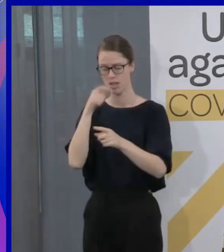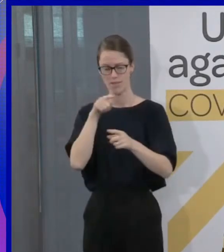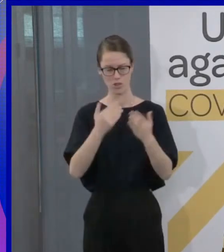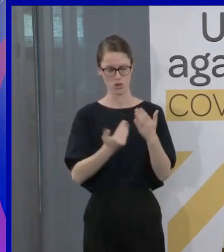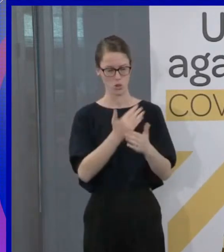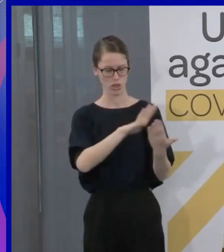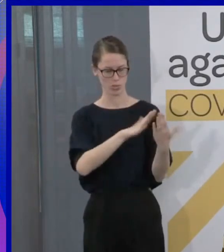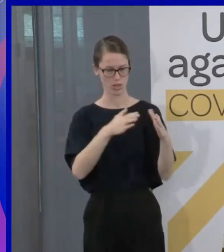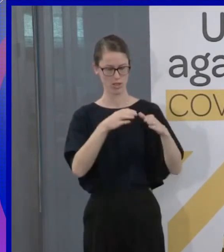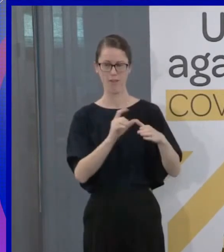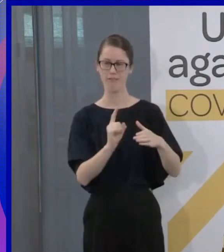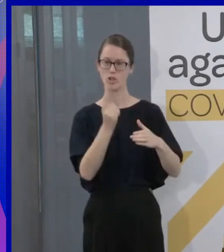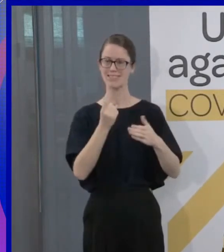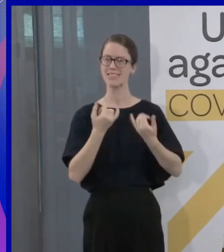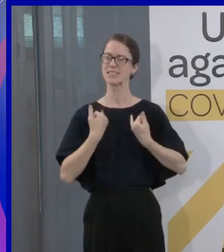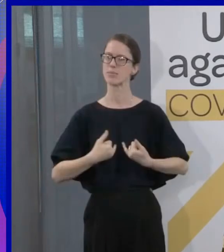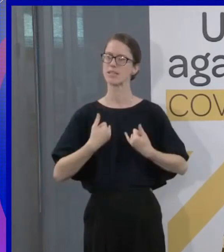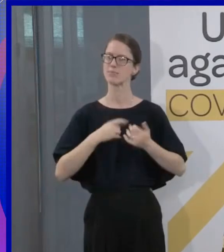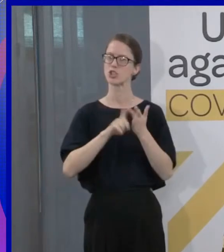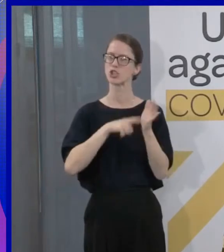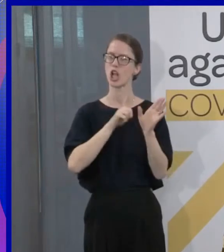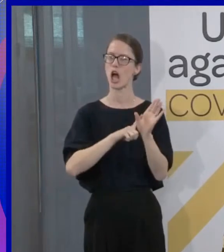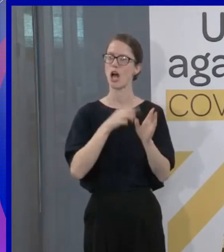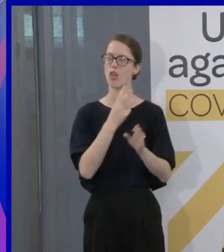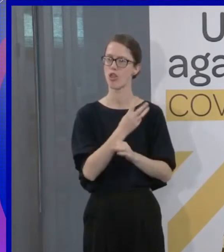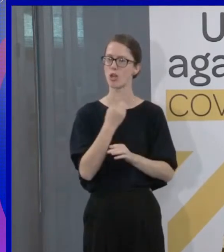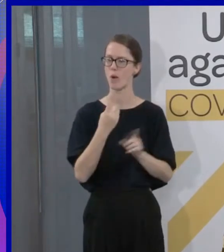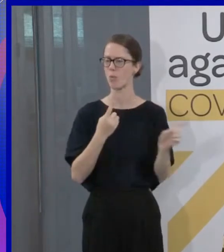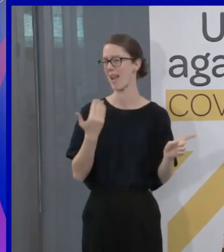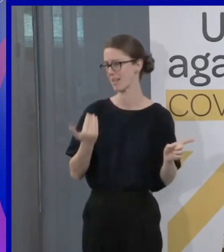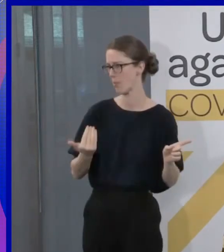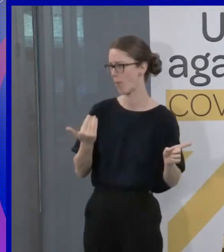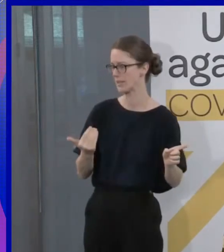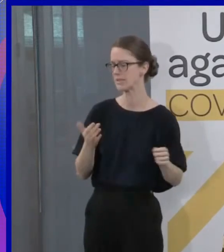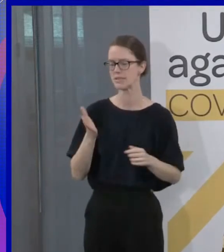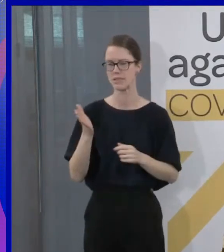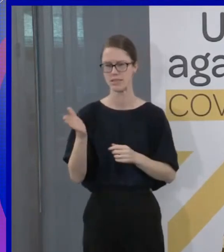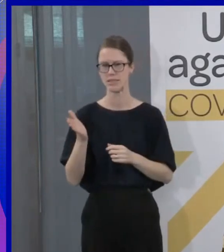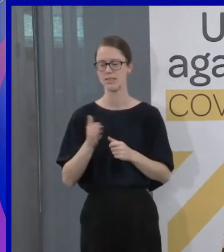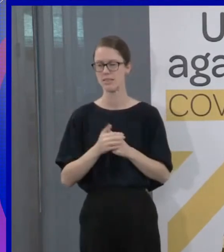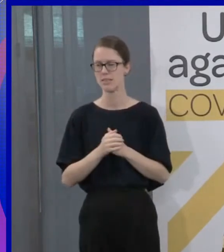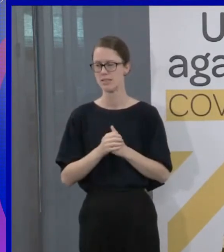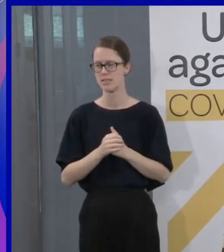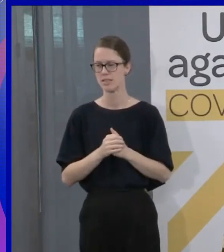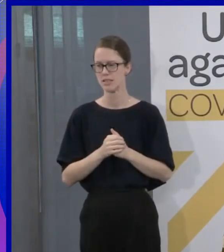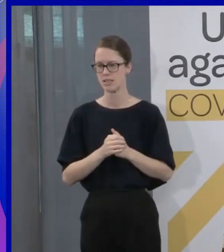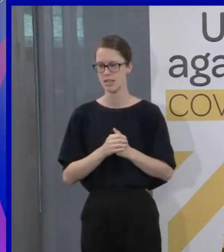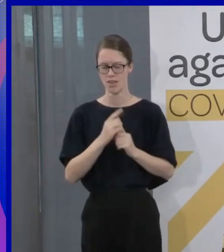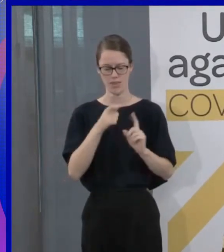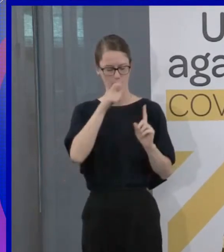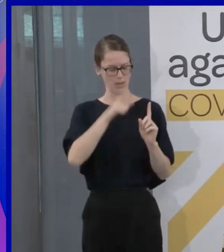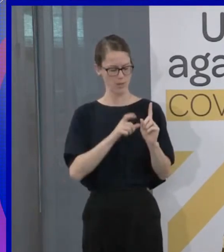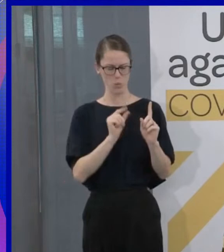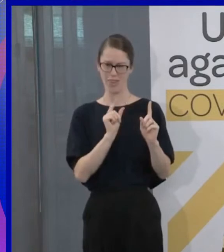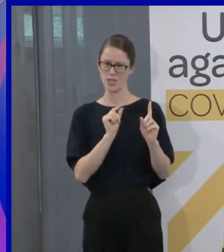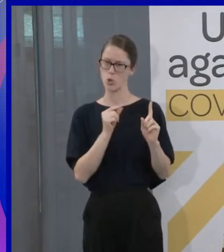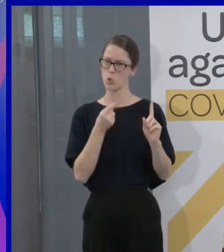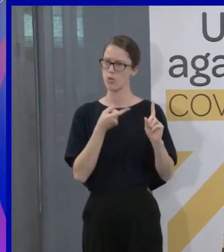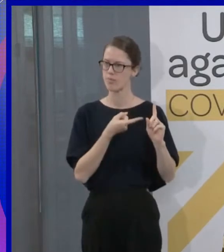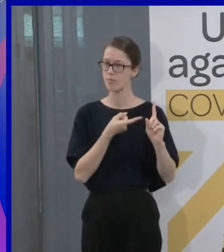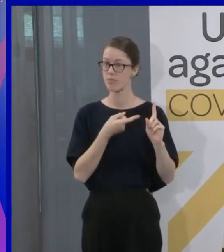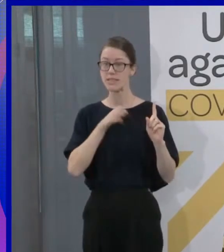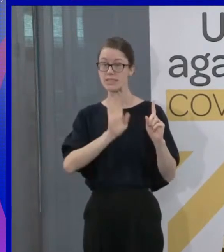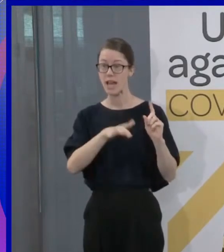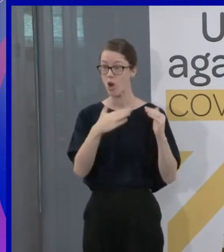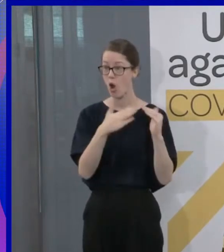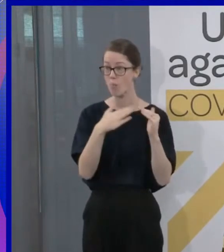of community cluster was July 31. At the moment, yes. Yeah. What did that person do? Did they stay